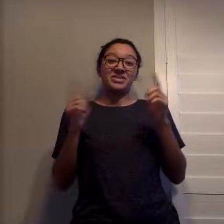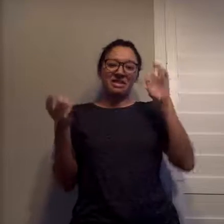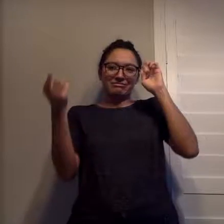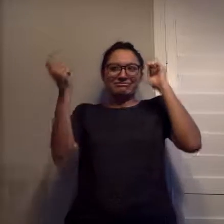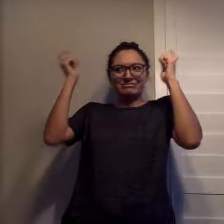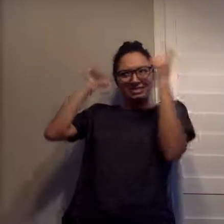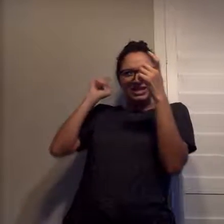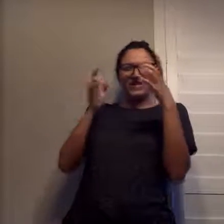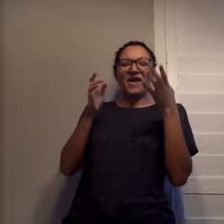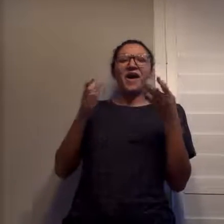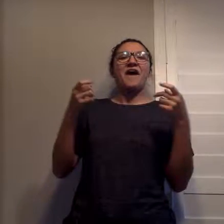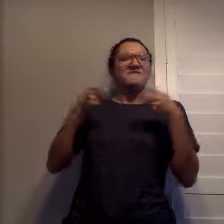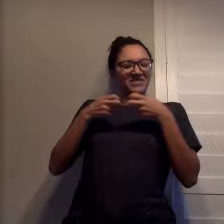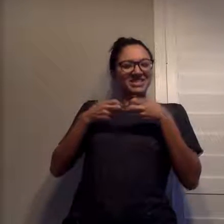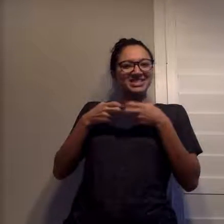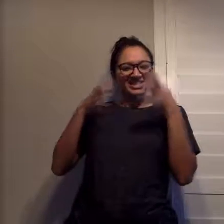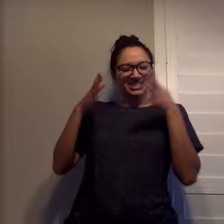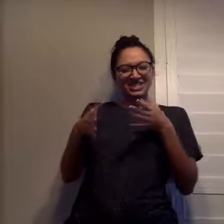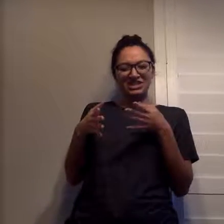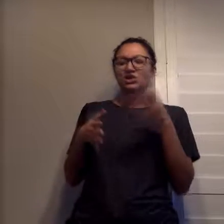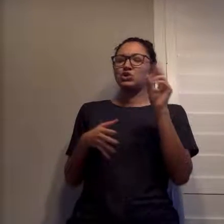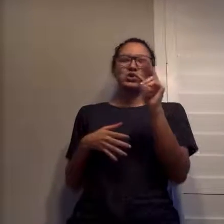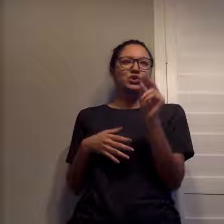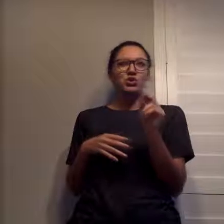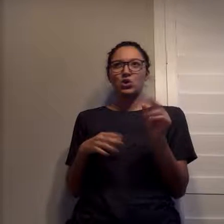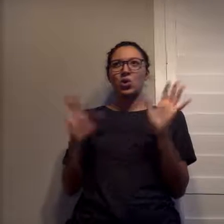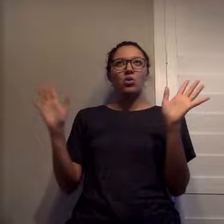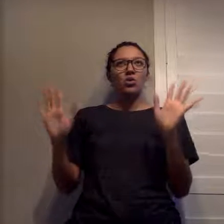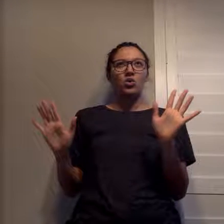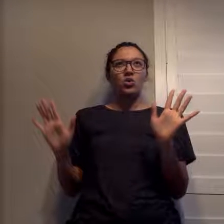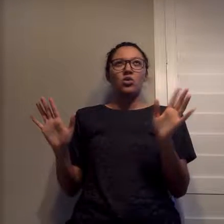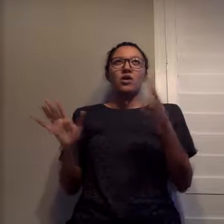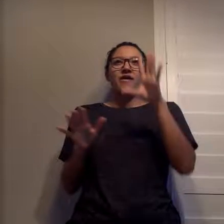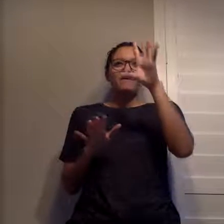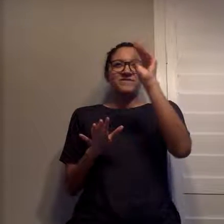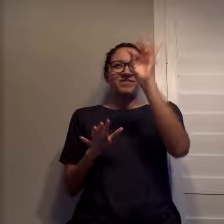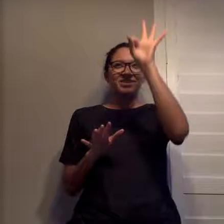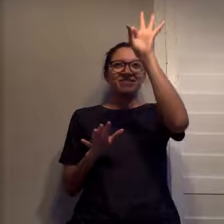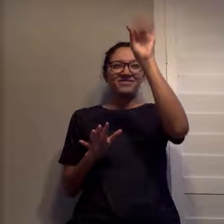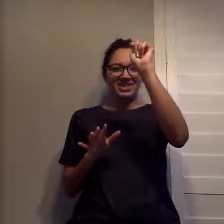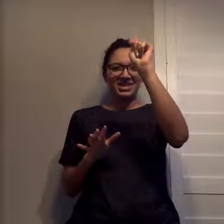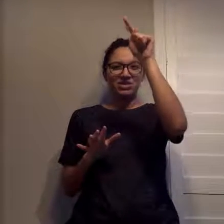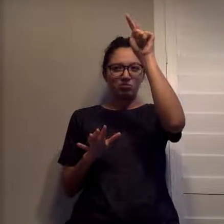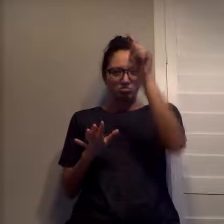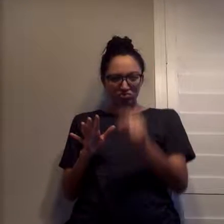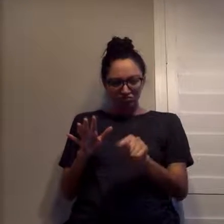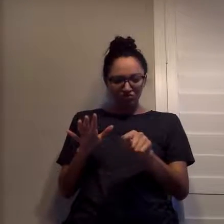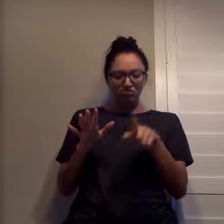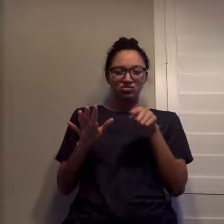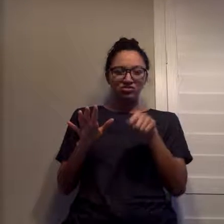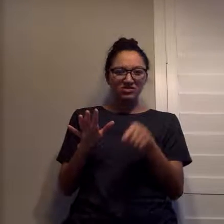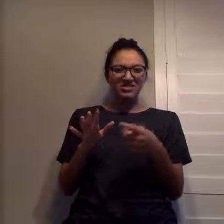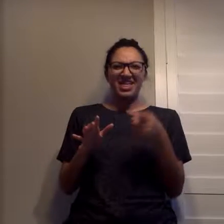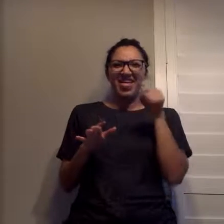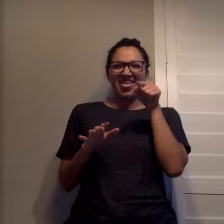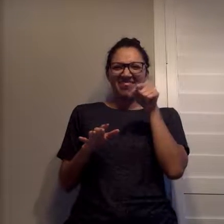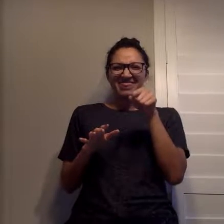very calmly explains, no, we're at 50 feet. Red wavelengths are attenuated. That's blood, not black.